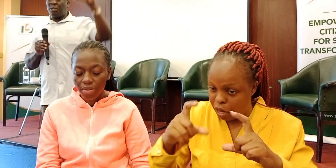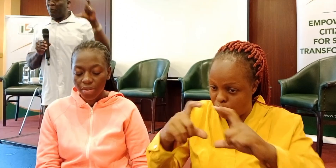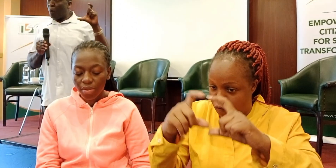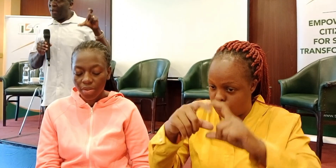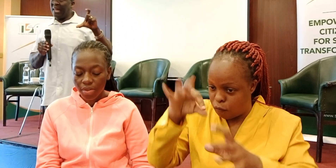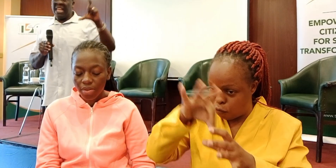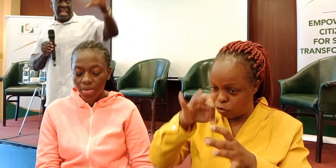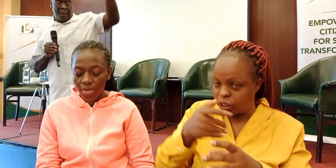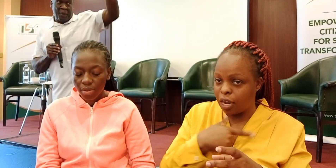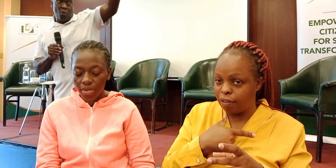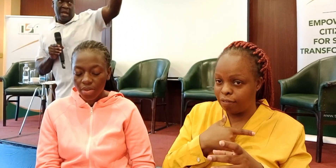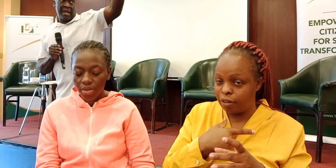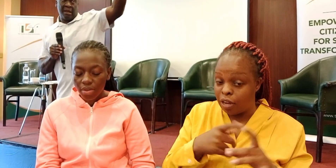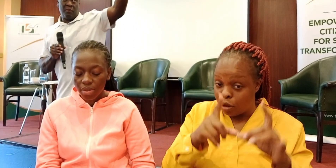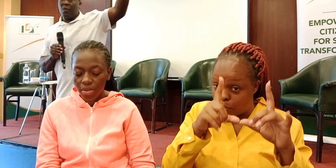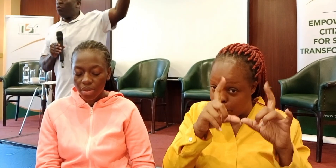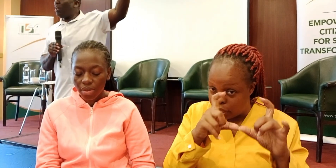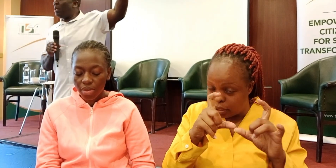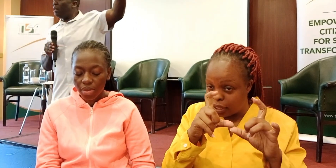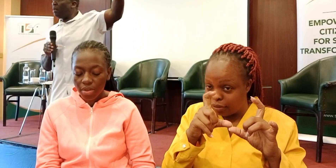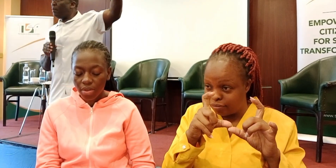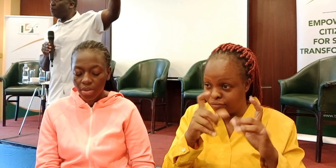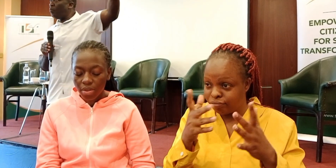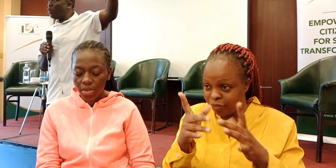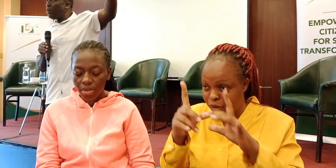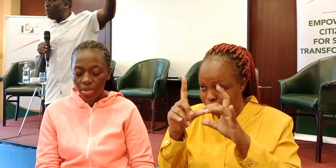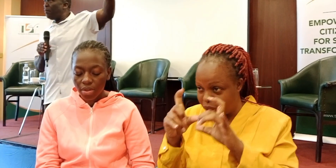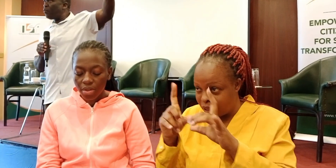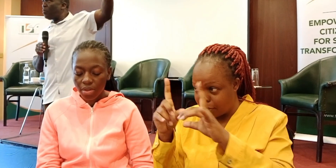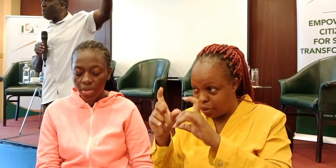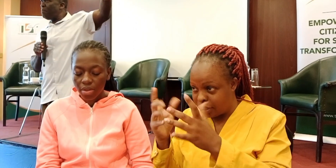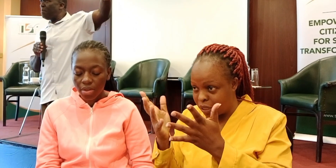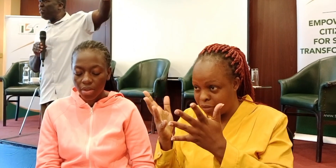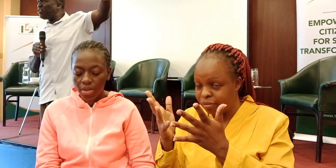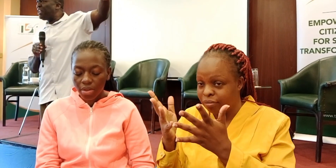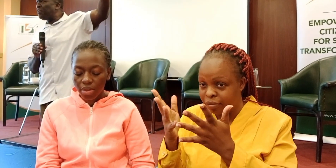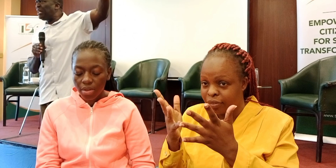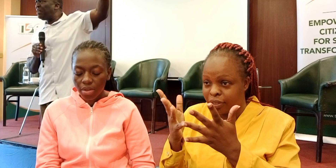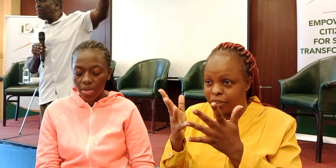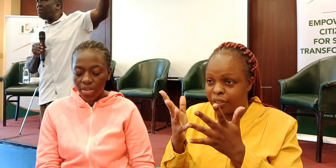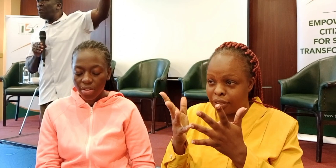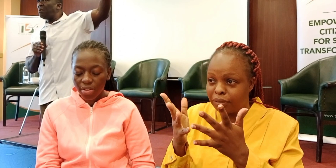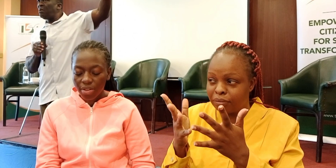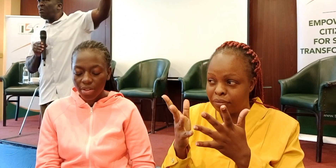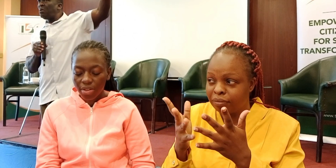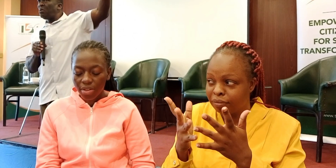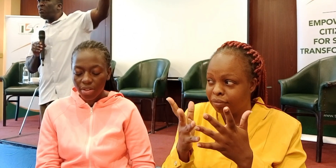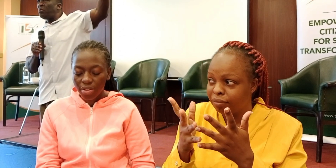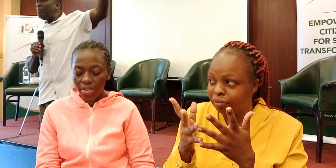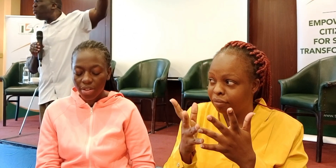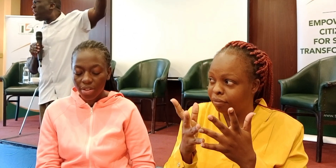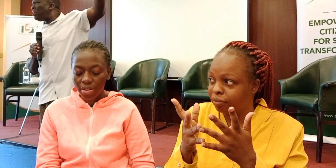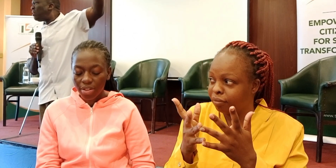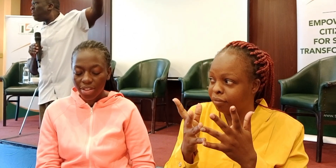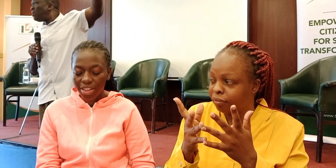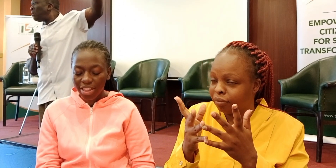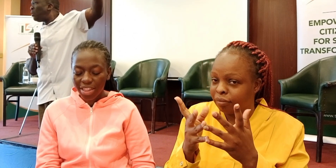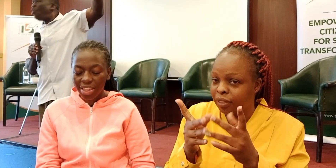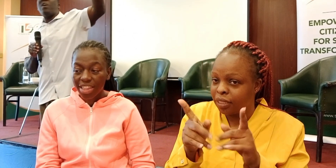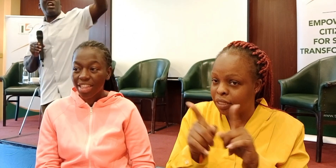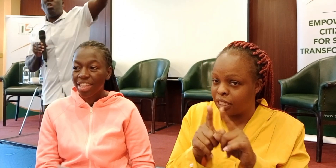picha zikapigwa pale. Hii ikapigwa ya yule bwana wa mabango yetu nani yule? Yule